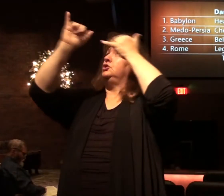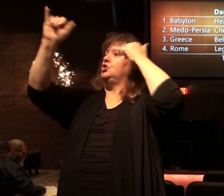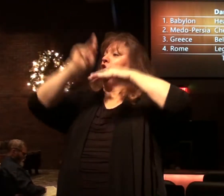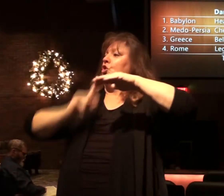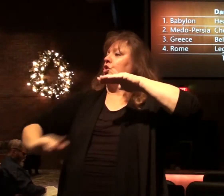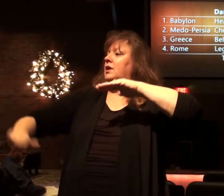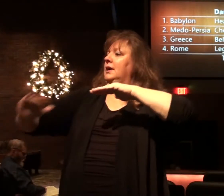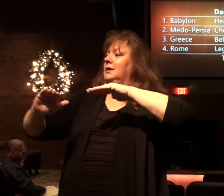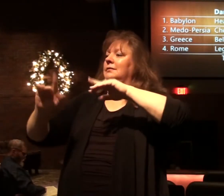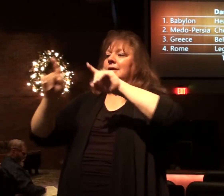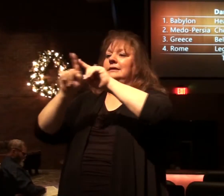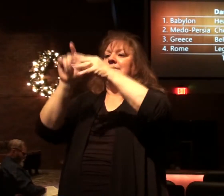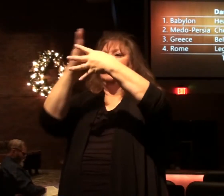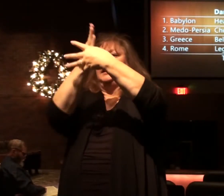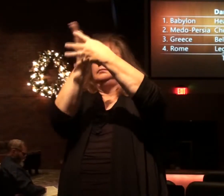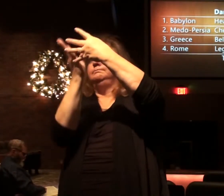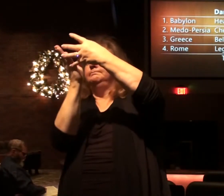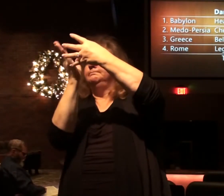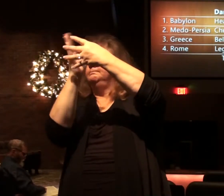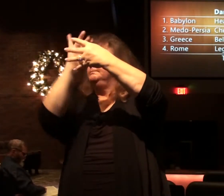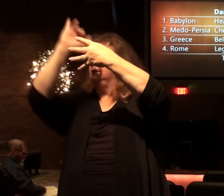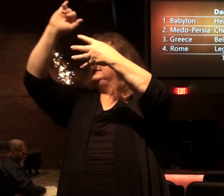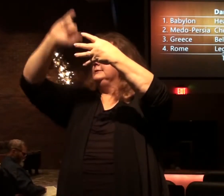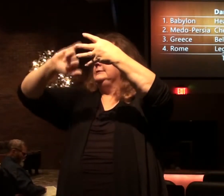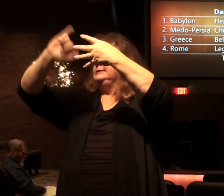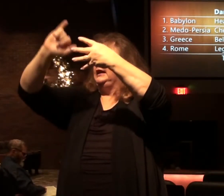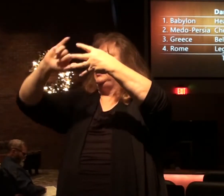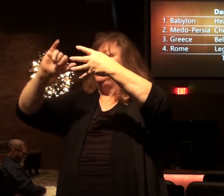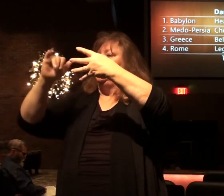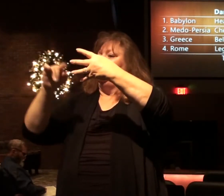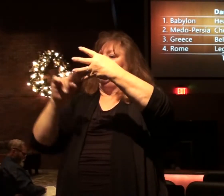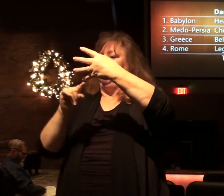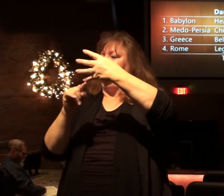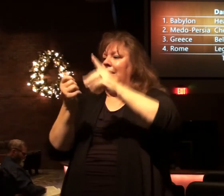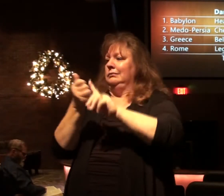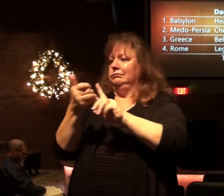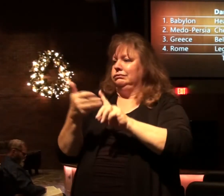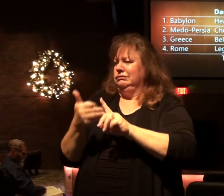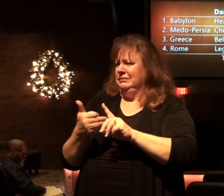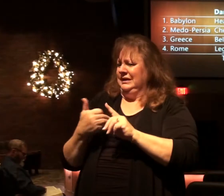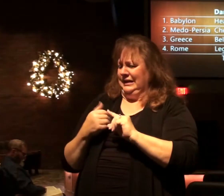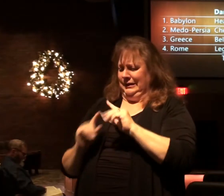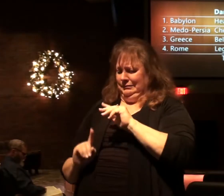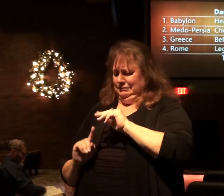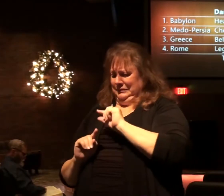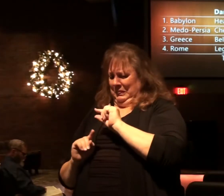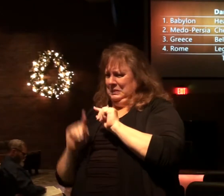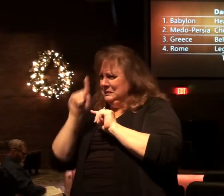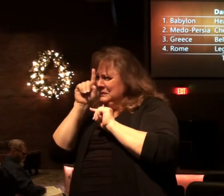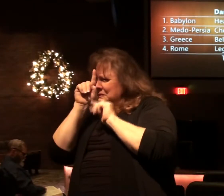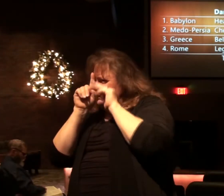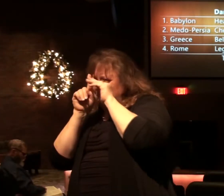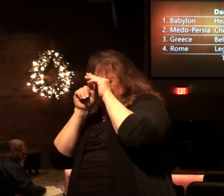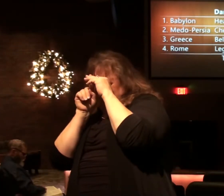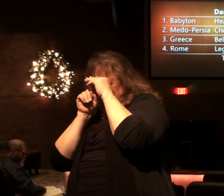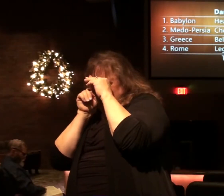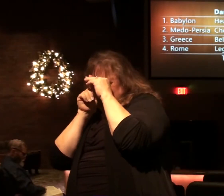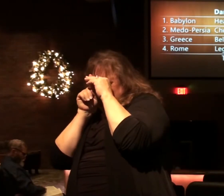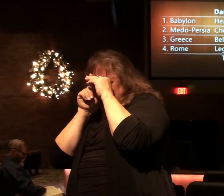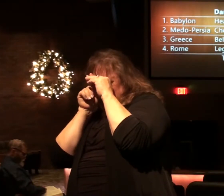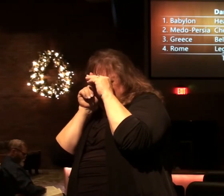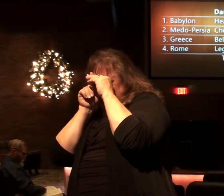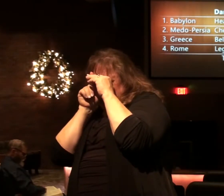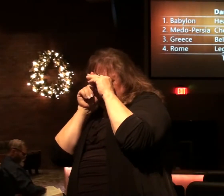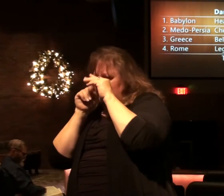you have the same order and the same pattern. A little more detail because you got a little horn that also is going to come